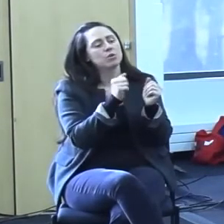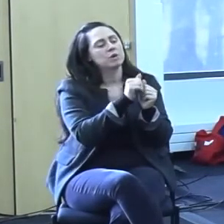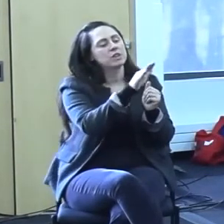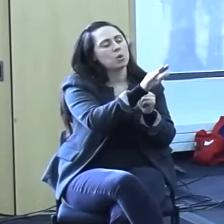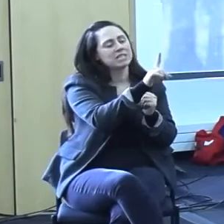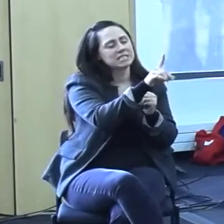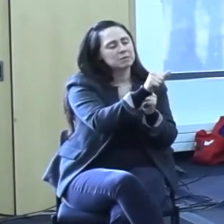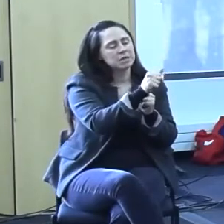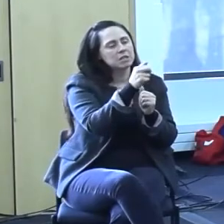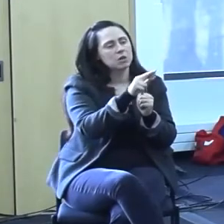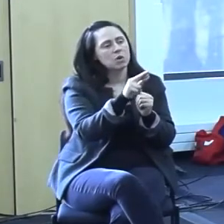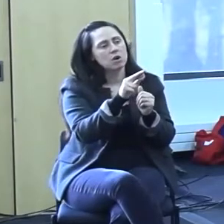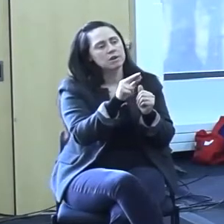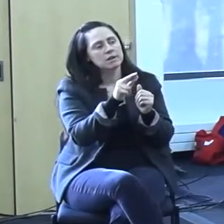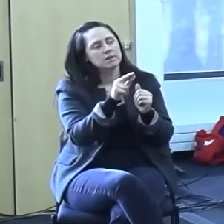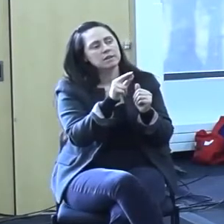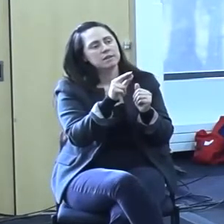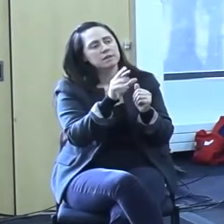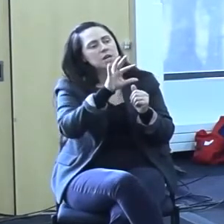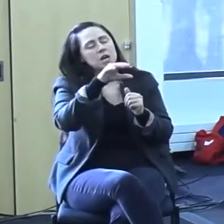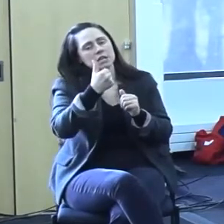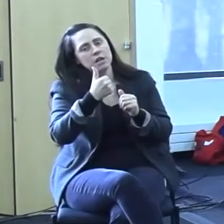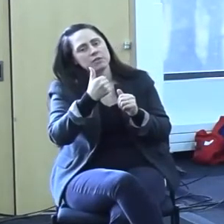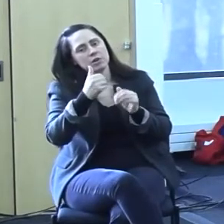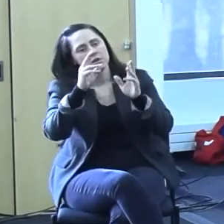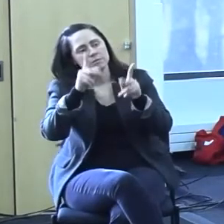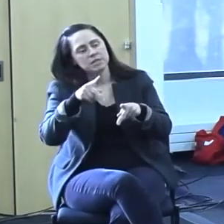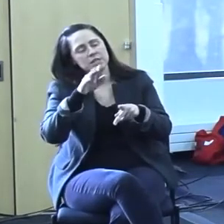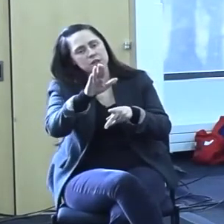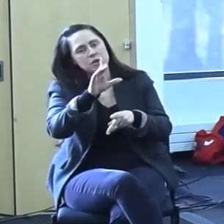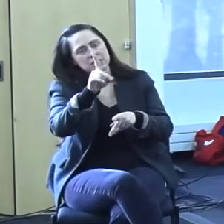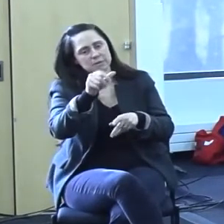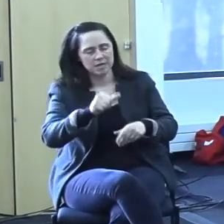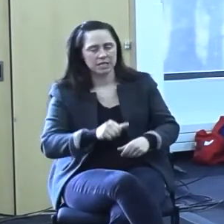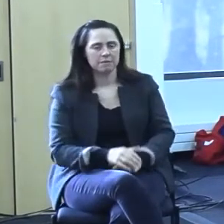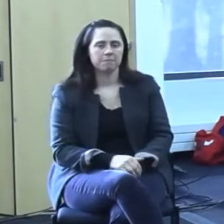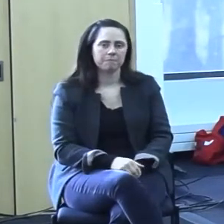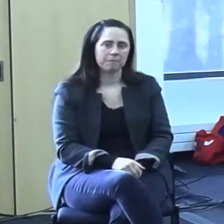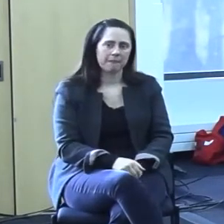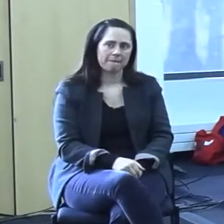your disability or another individual's disability?